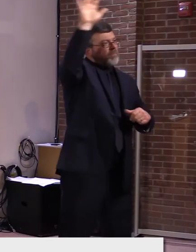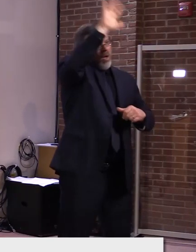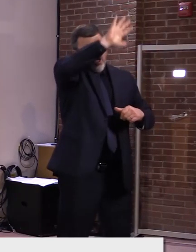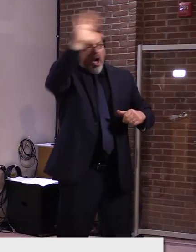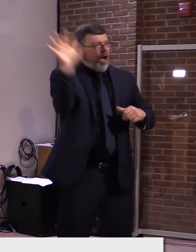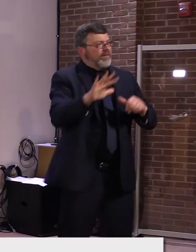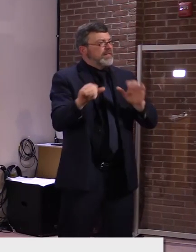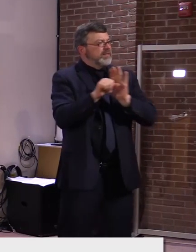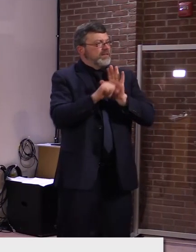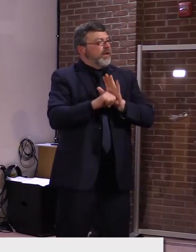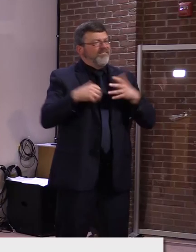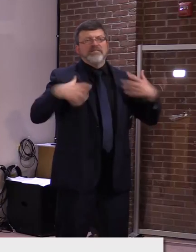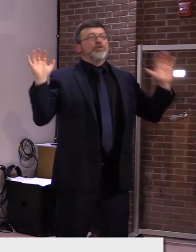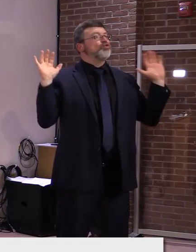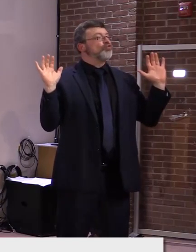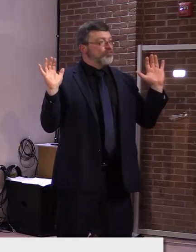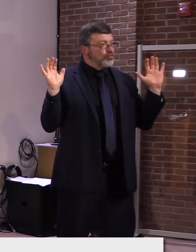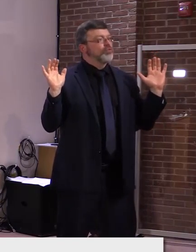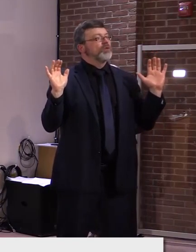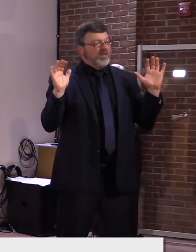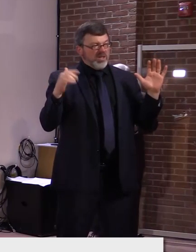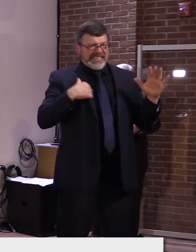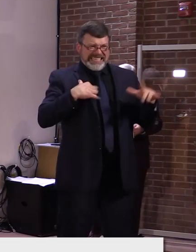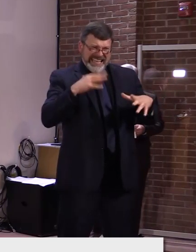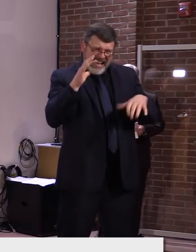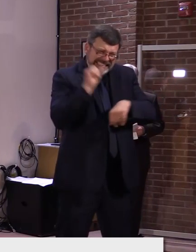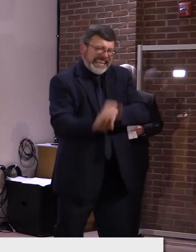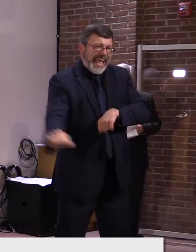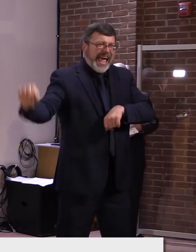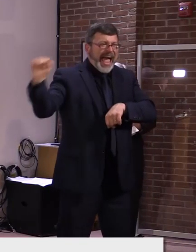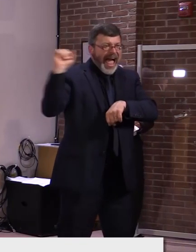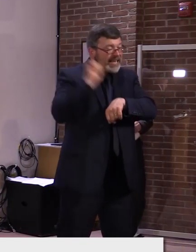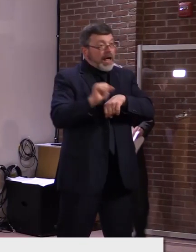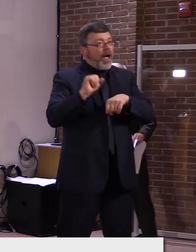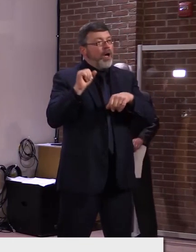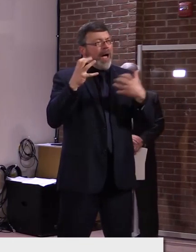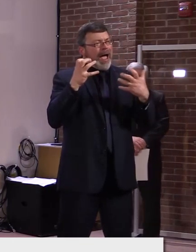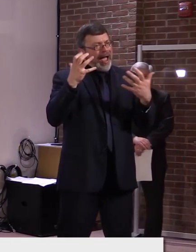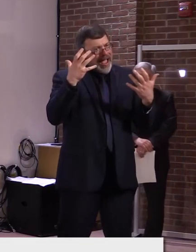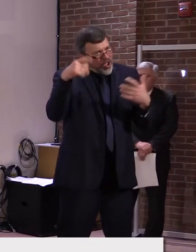easy and as accessible as possible.